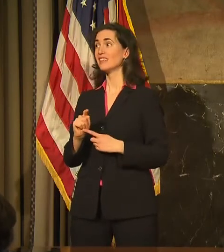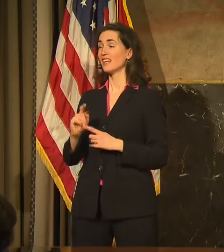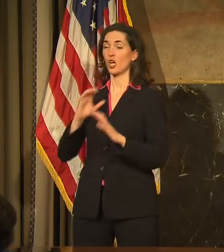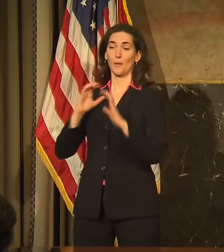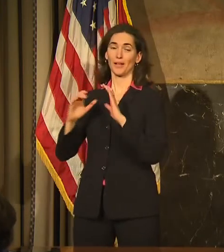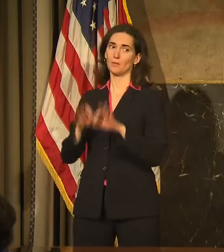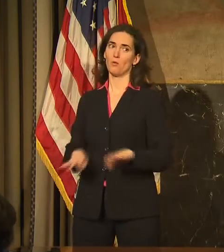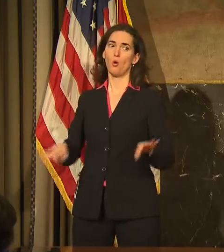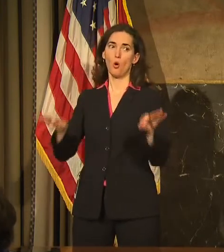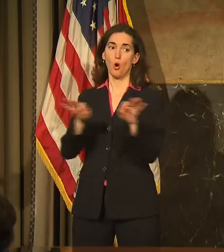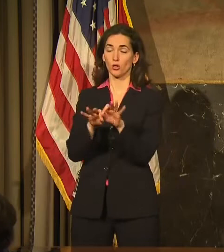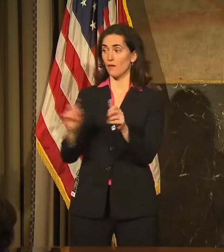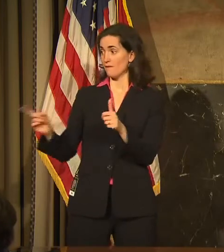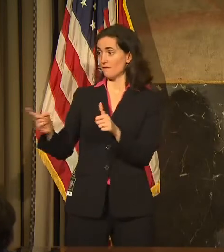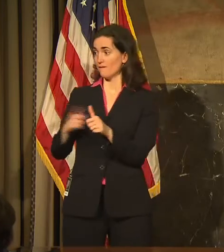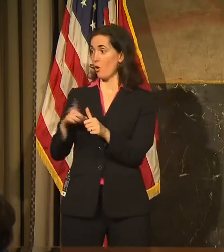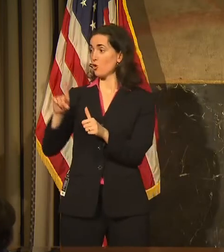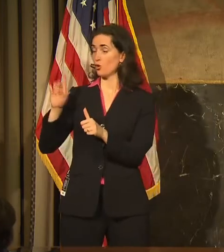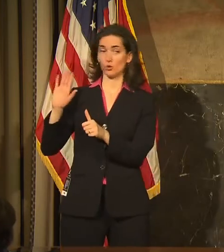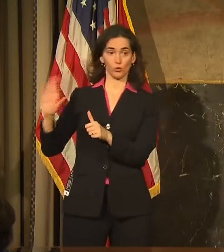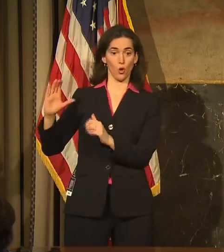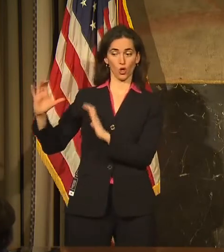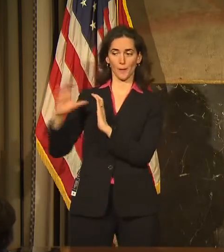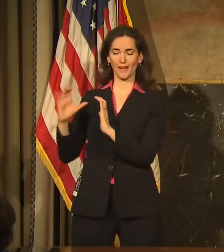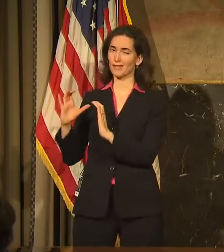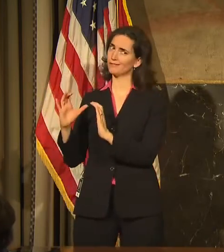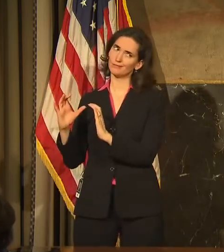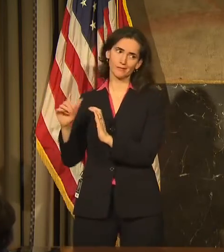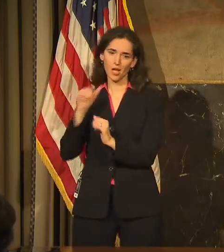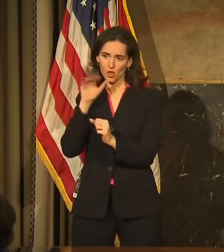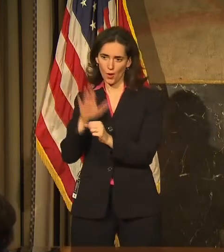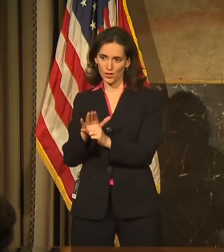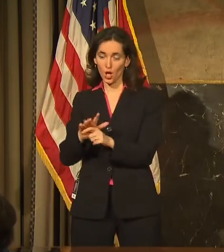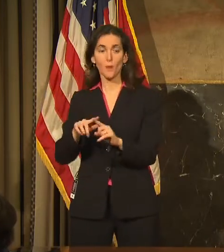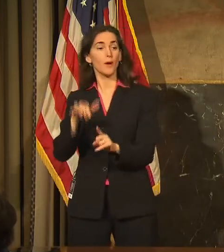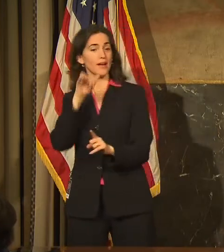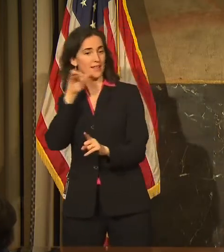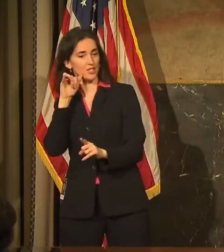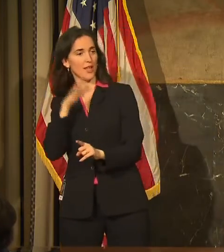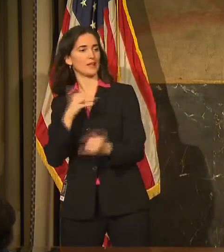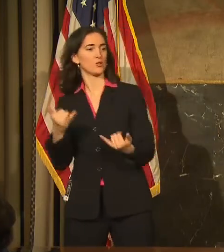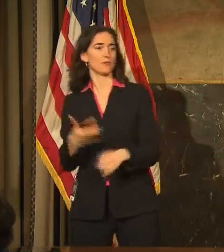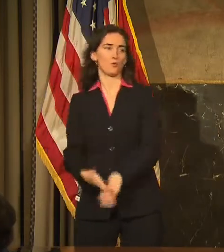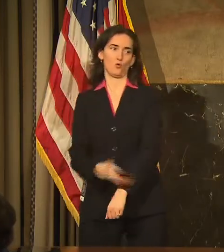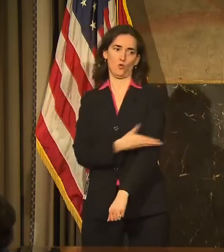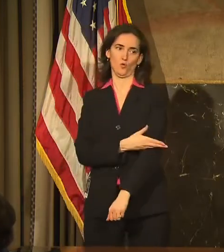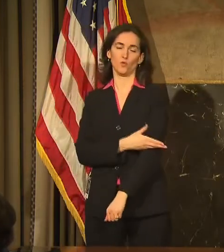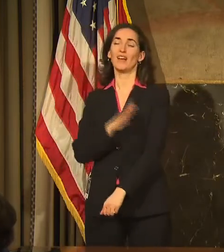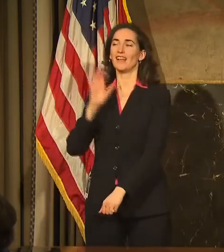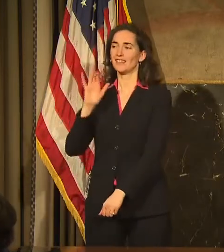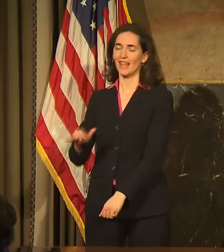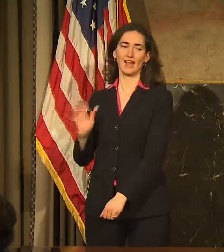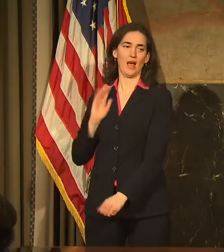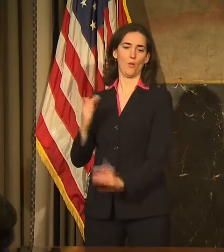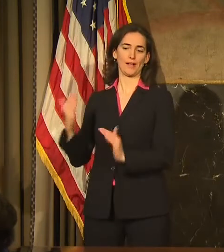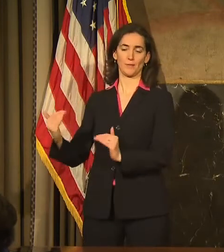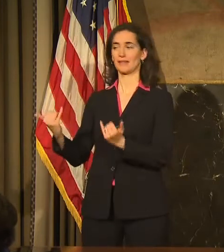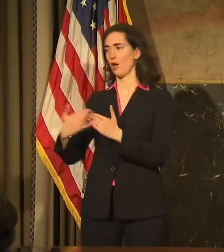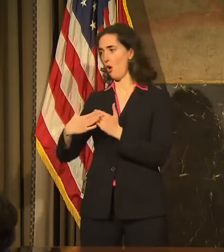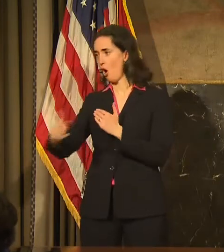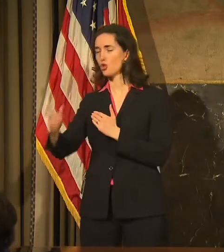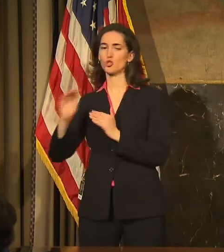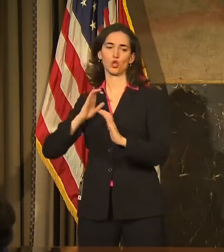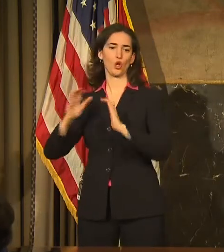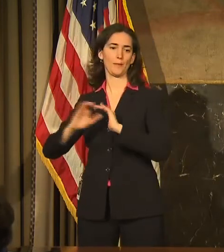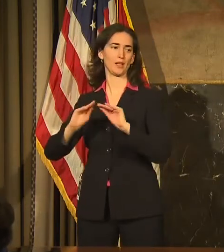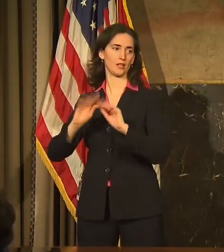initially. And I think yesterday and today it has gotten much, much better. And that's what we would expect to happen from here on out, and